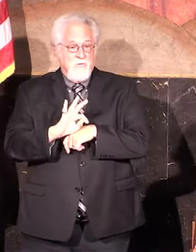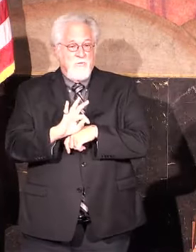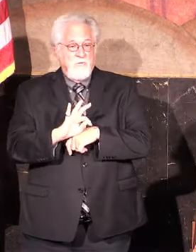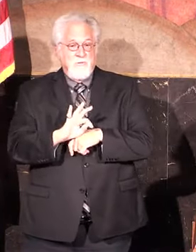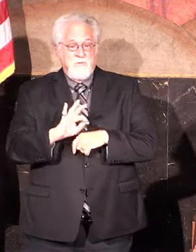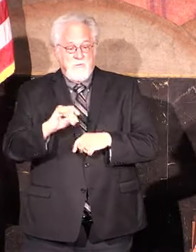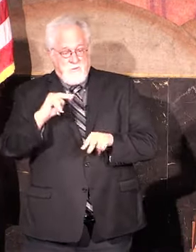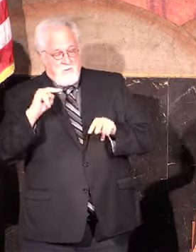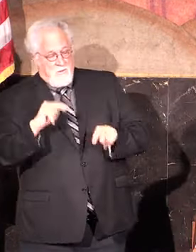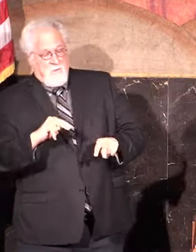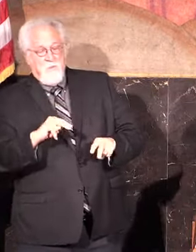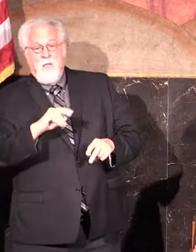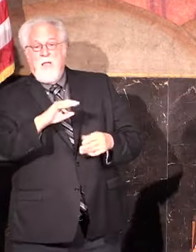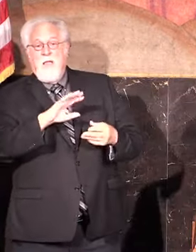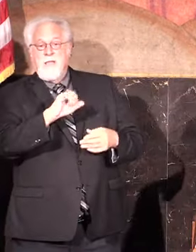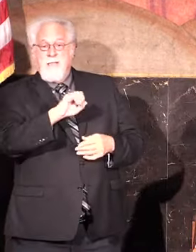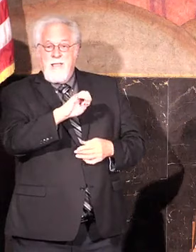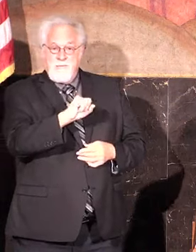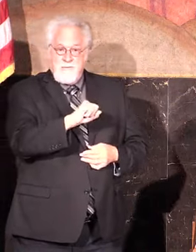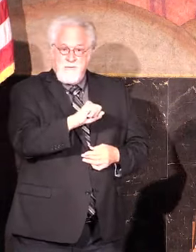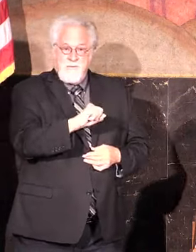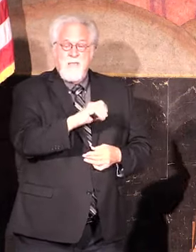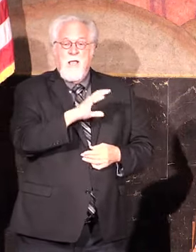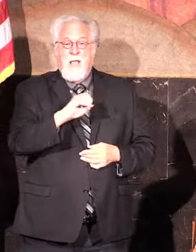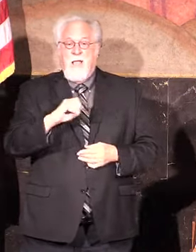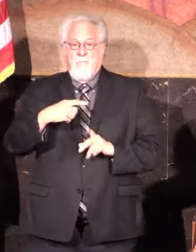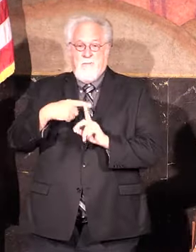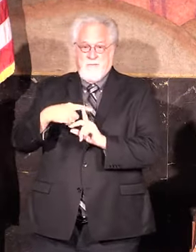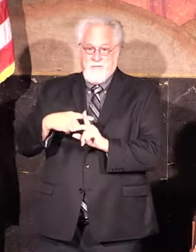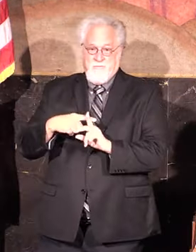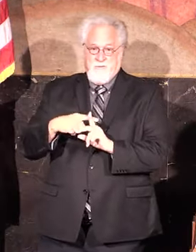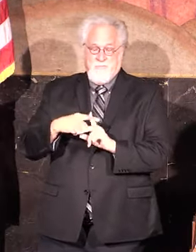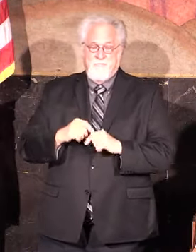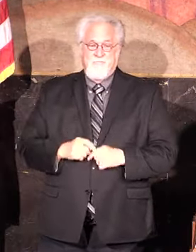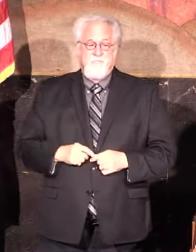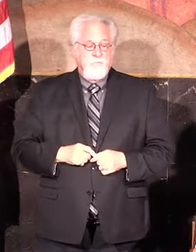looks primarily at cases and at positivity.